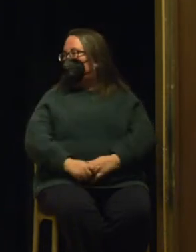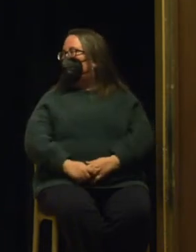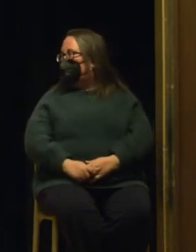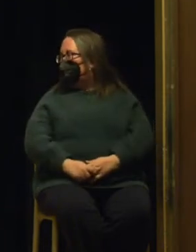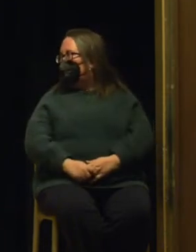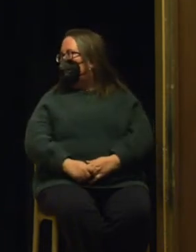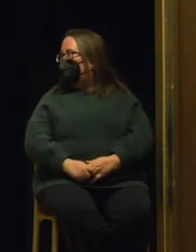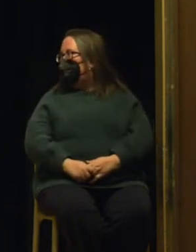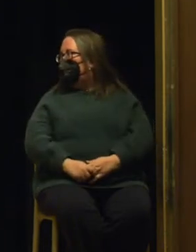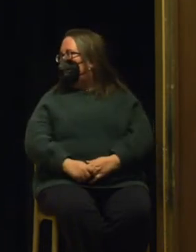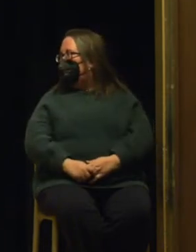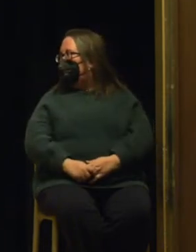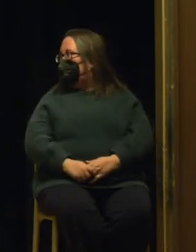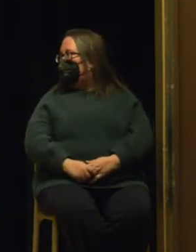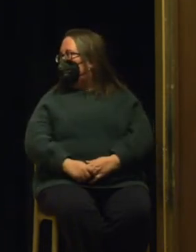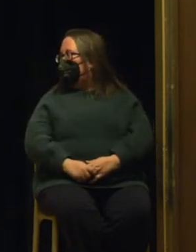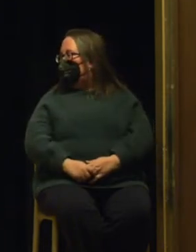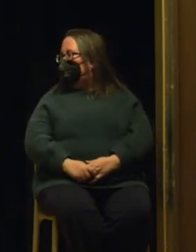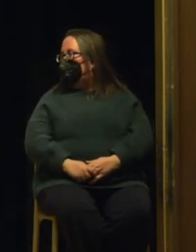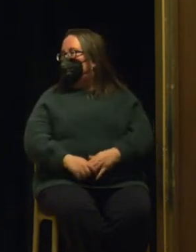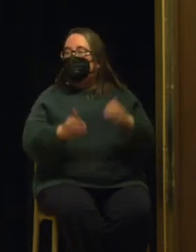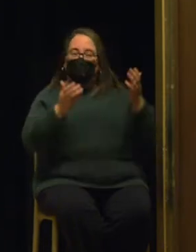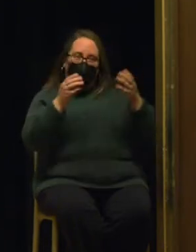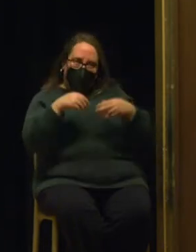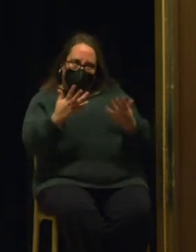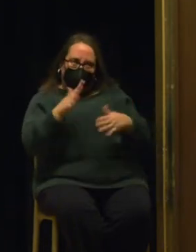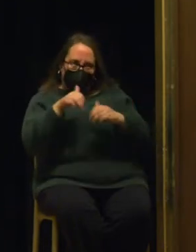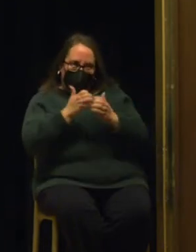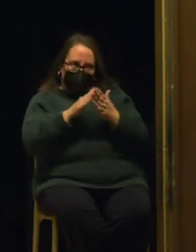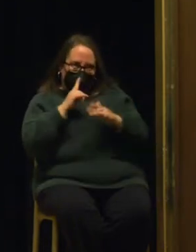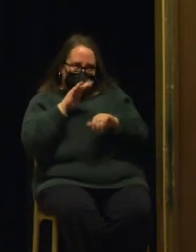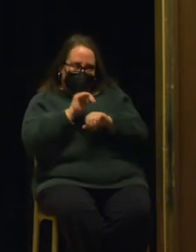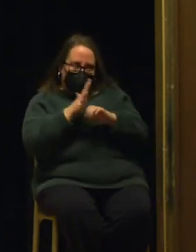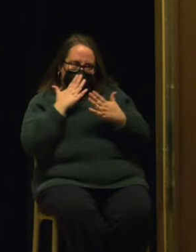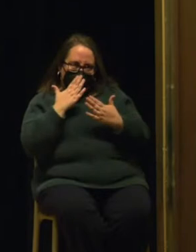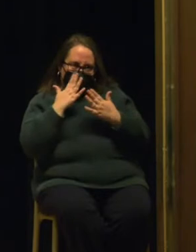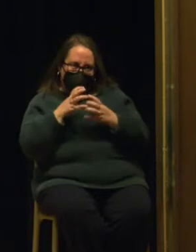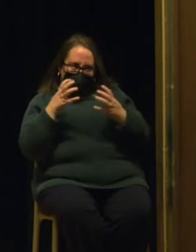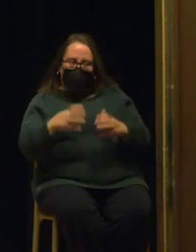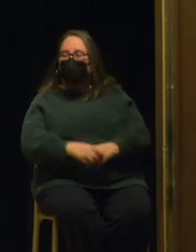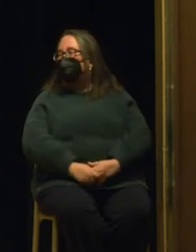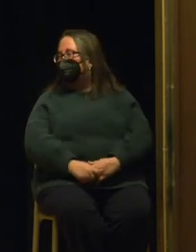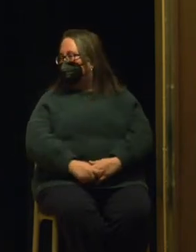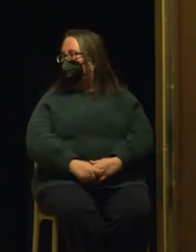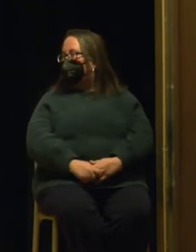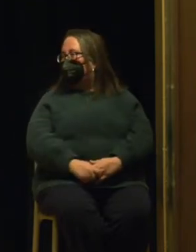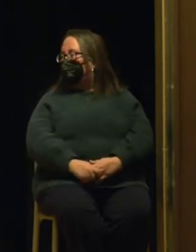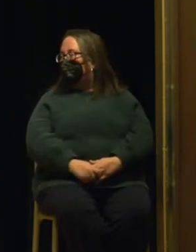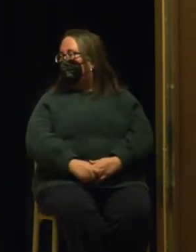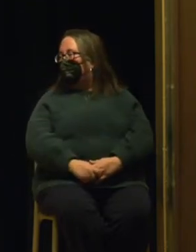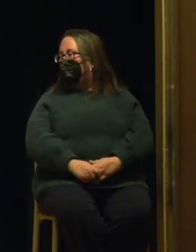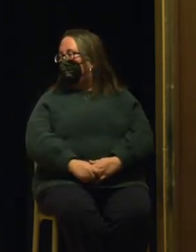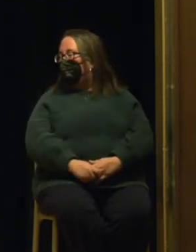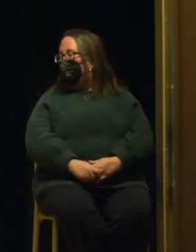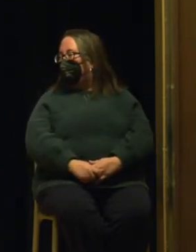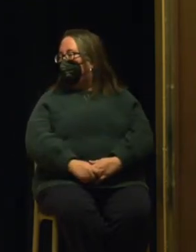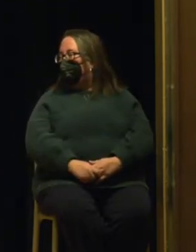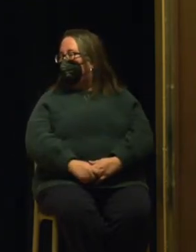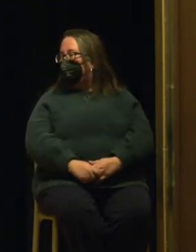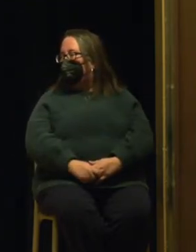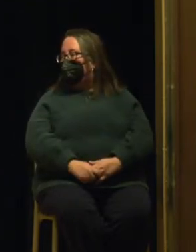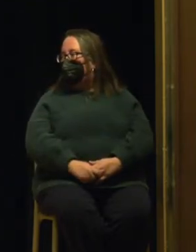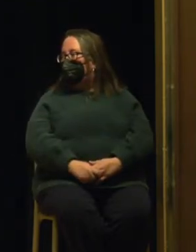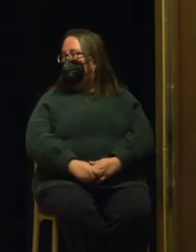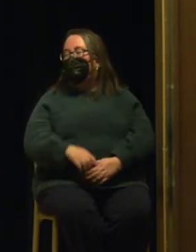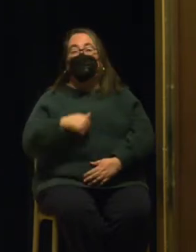And provided all the books for tonight. Thank you very much. And I told her, I said, I'm going to